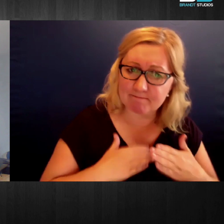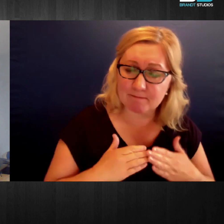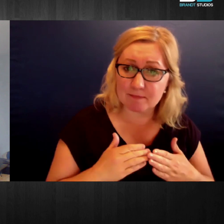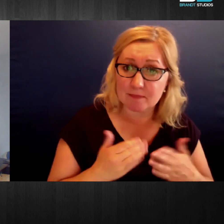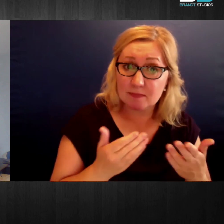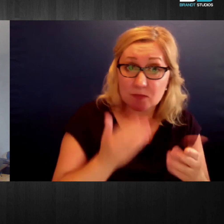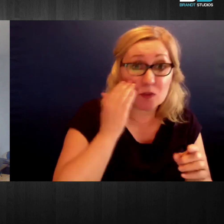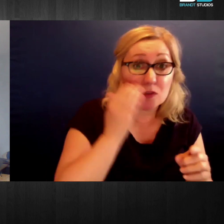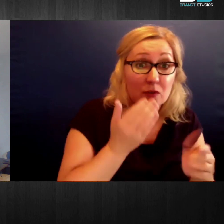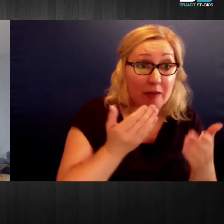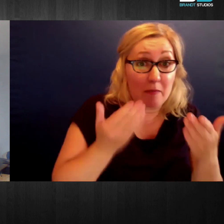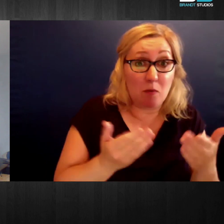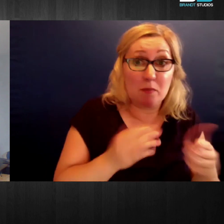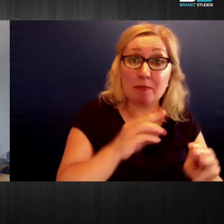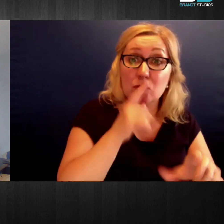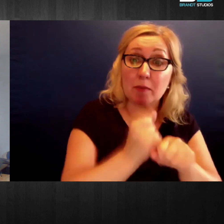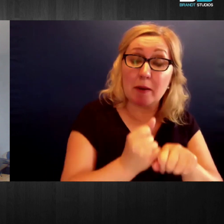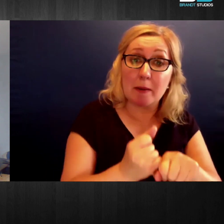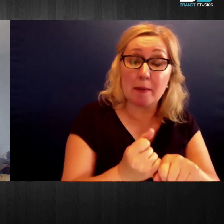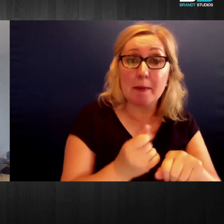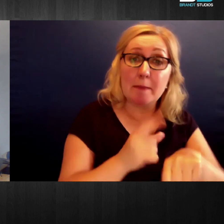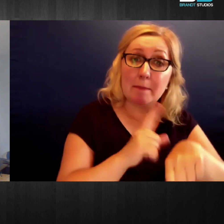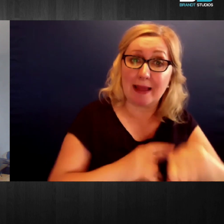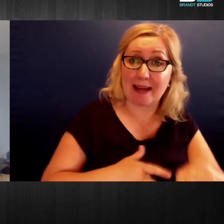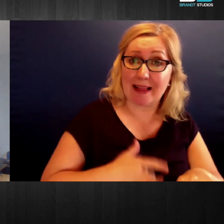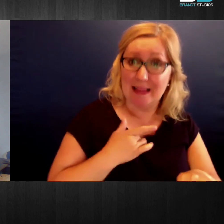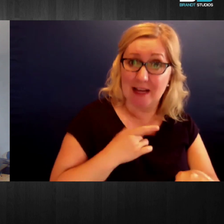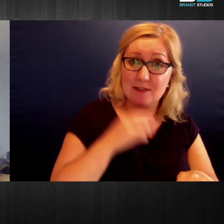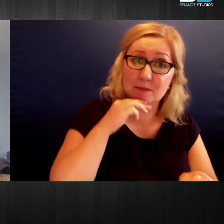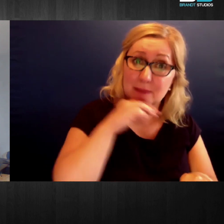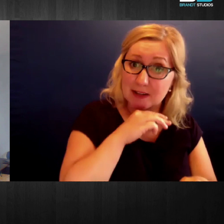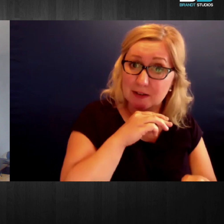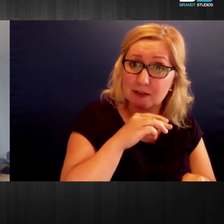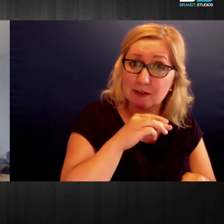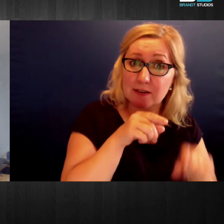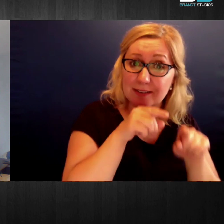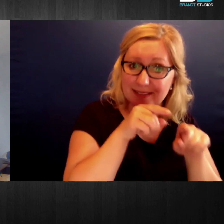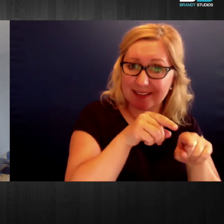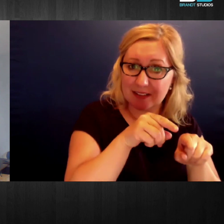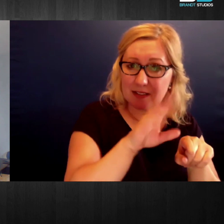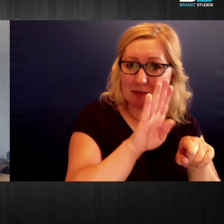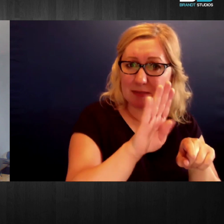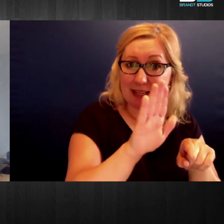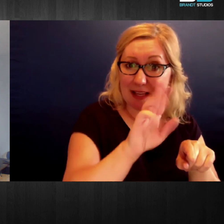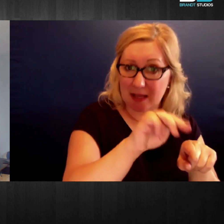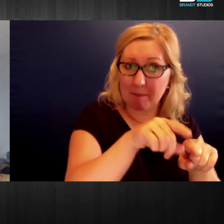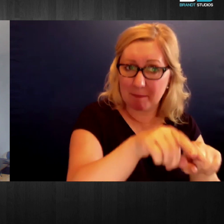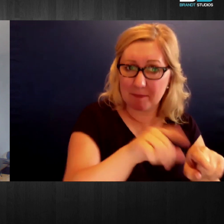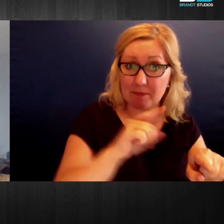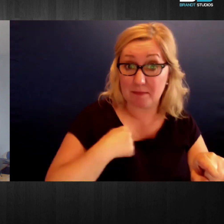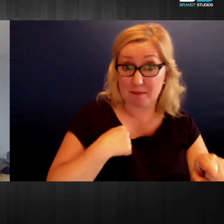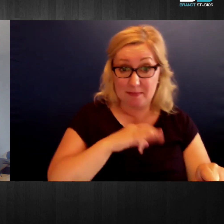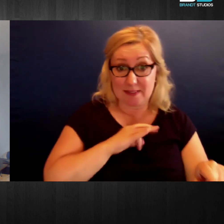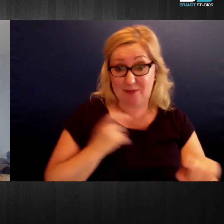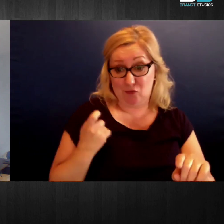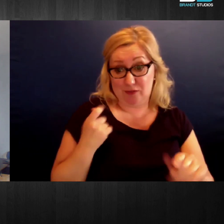Martin, by the author Nick Stone, which is about a young African-American boy who begins to suffer racism